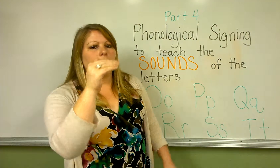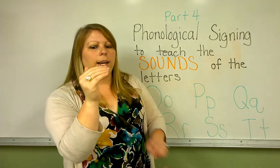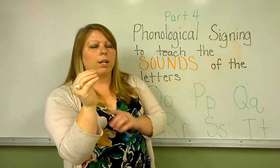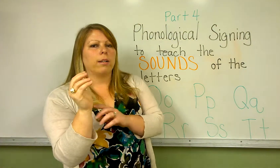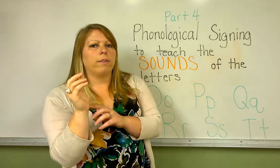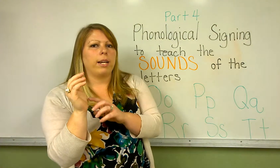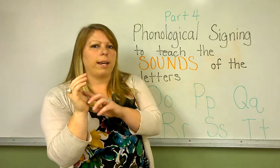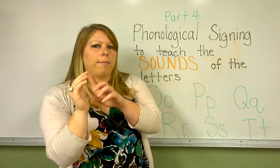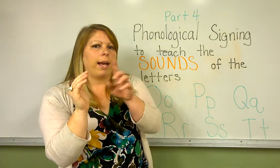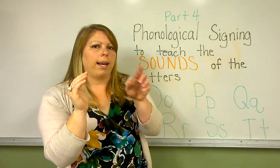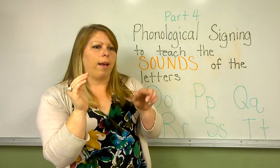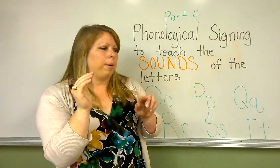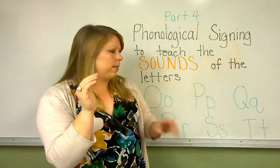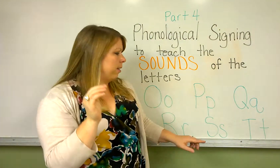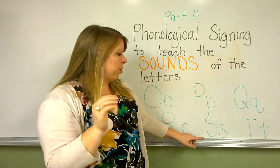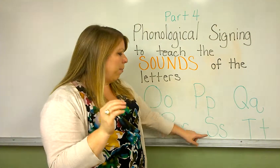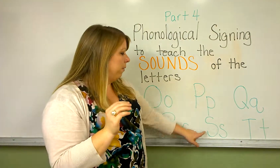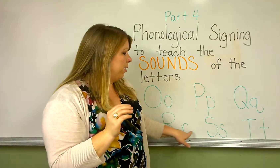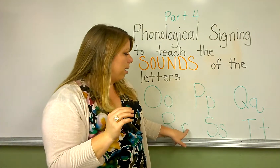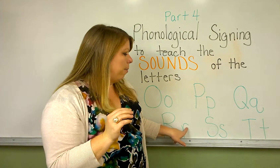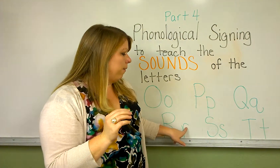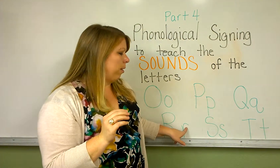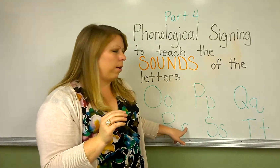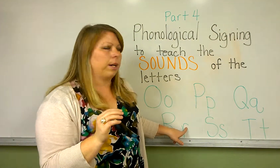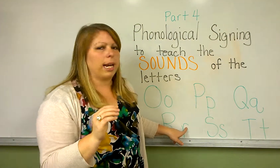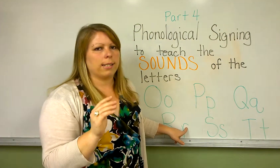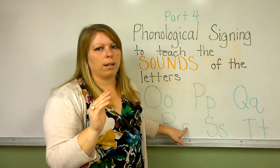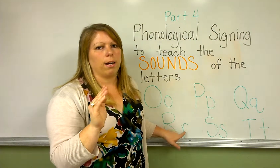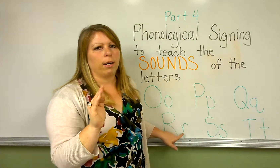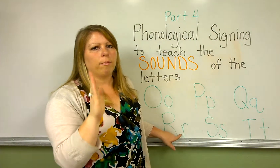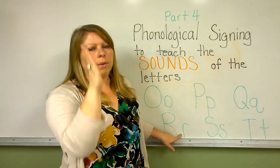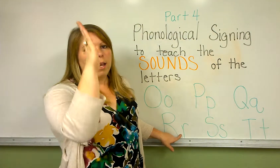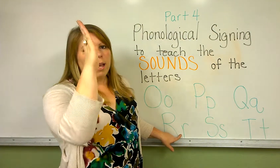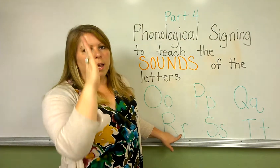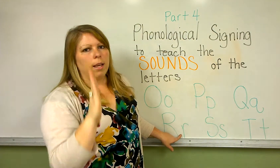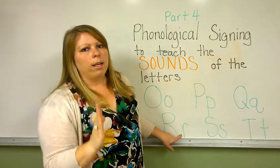and curve your hand back up into the shape at the top of the lowercase r.